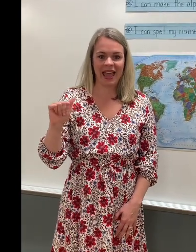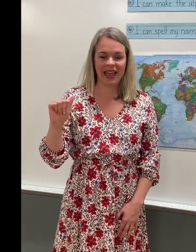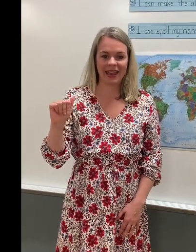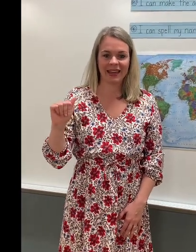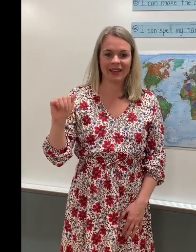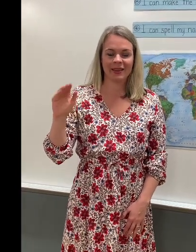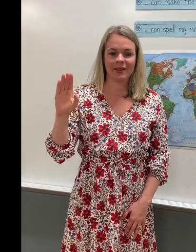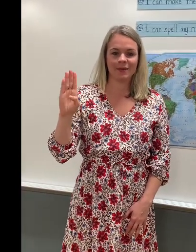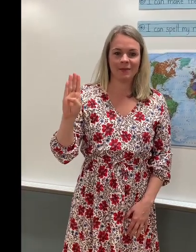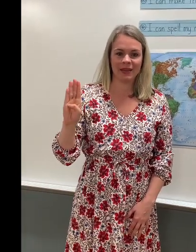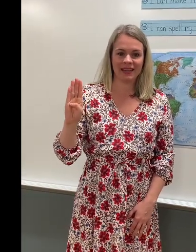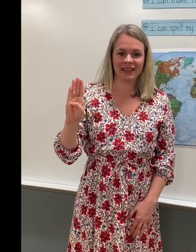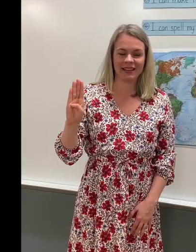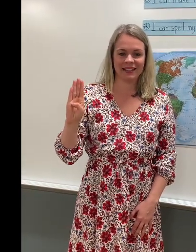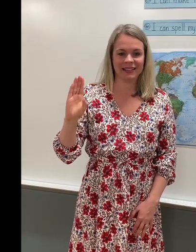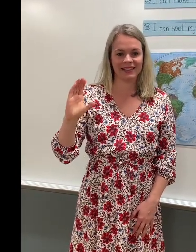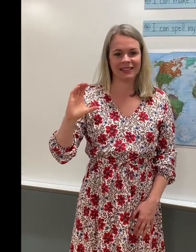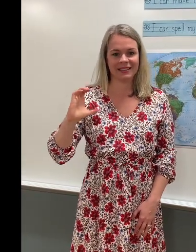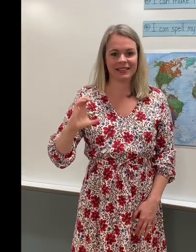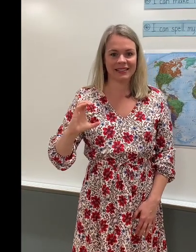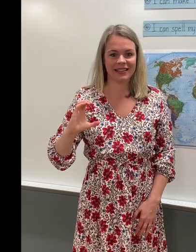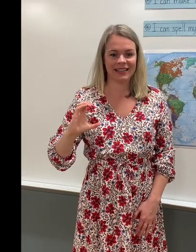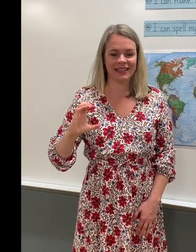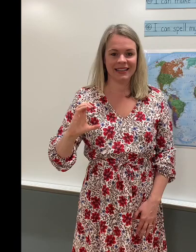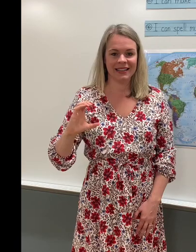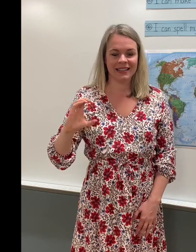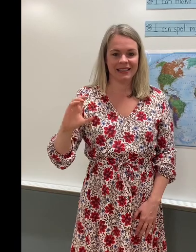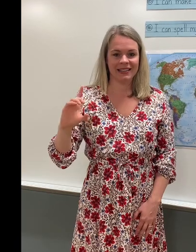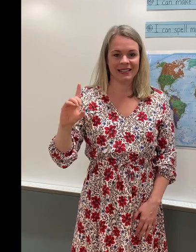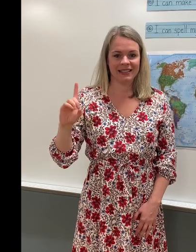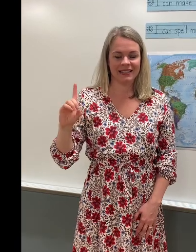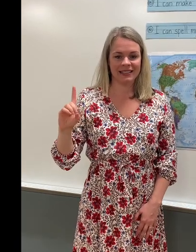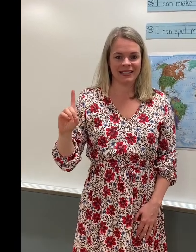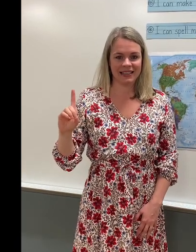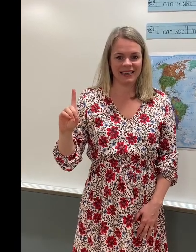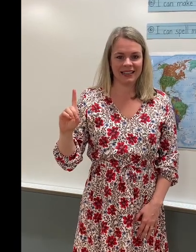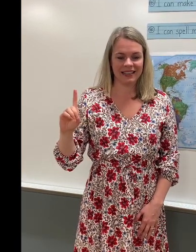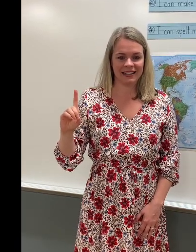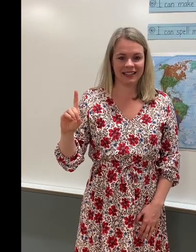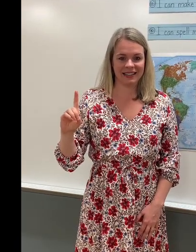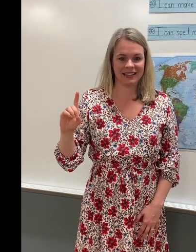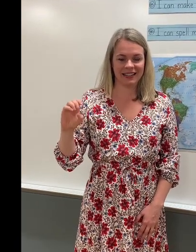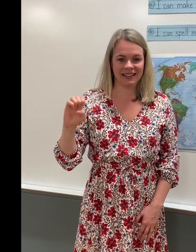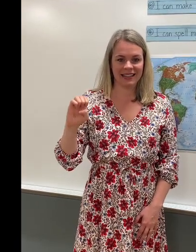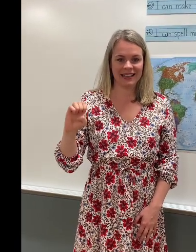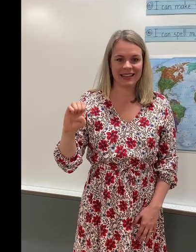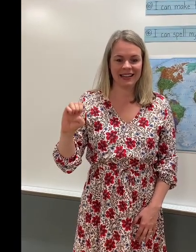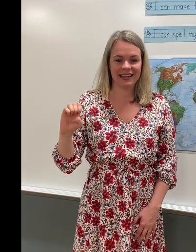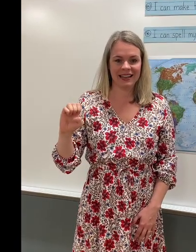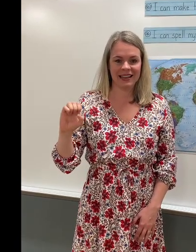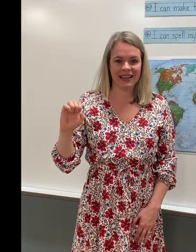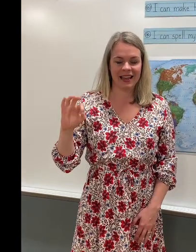A, B, C, D, E,